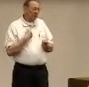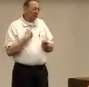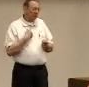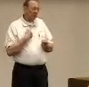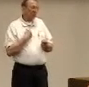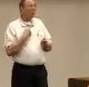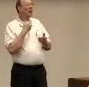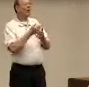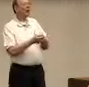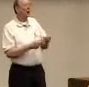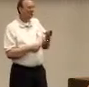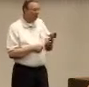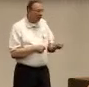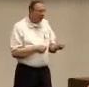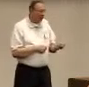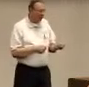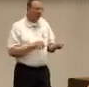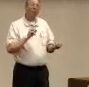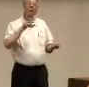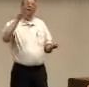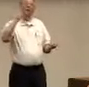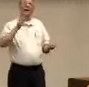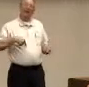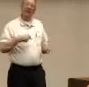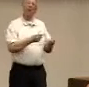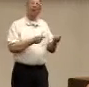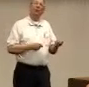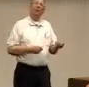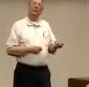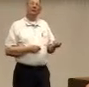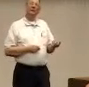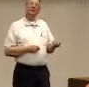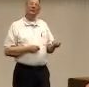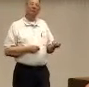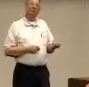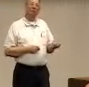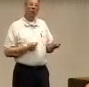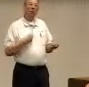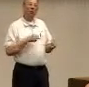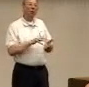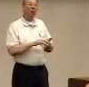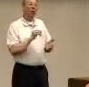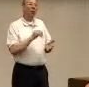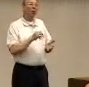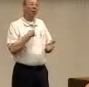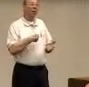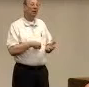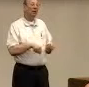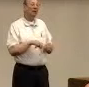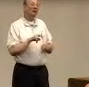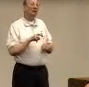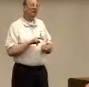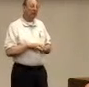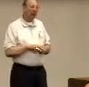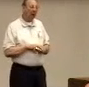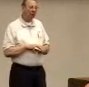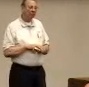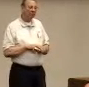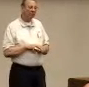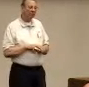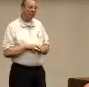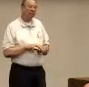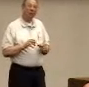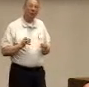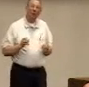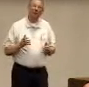with us. We got to the mission field, and we said, all right, God, let's go. What we learned was we needed to sit down for a minute